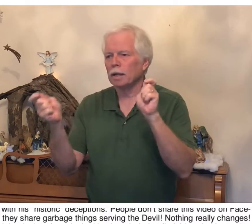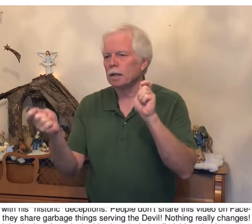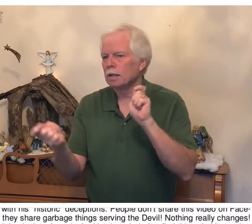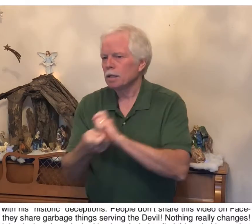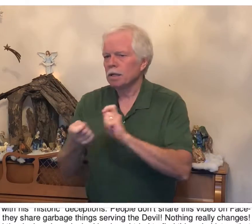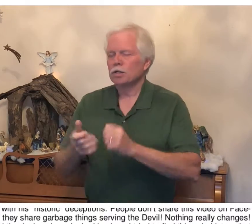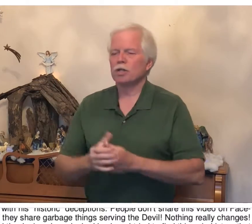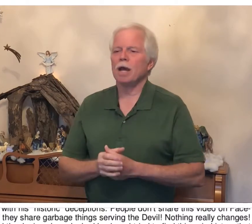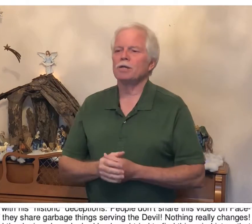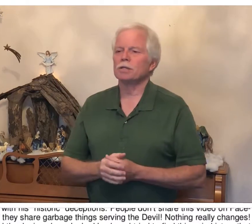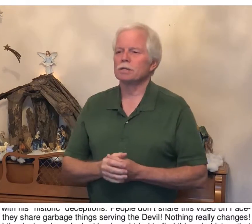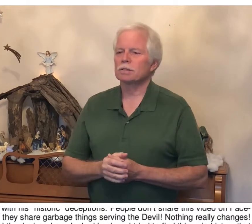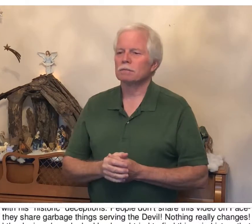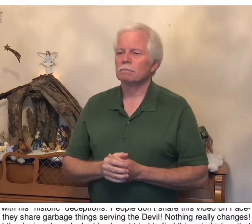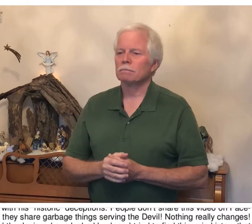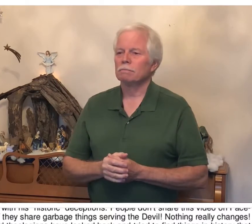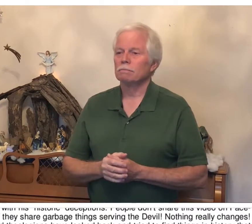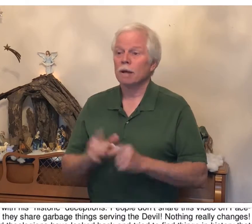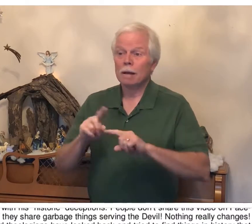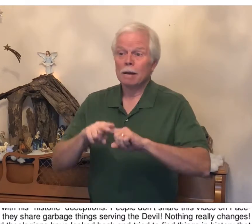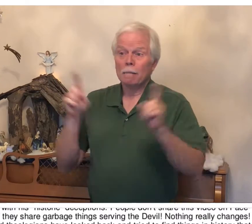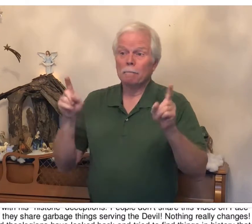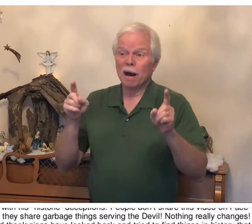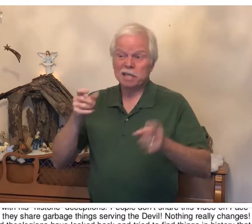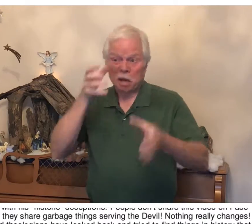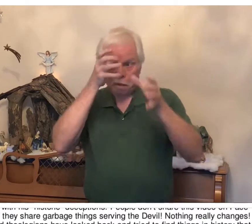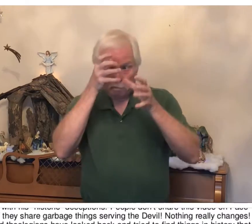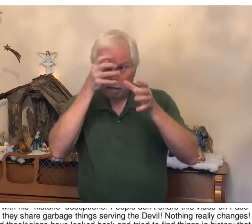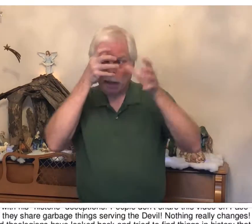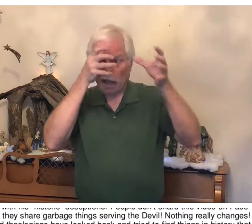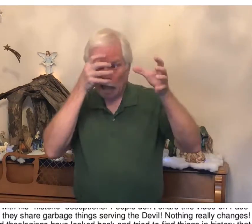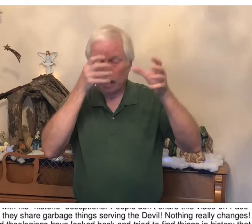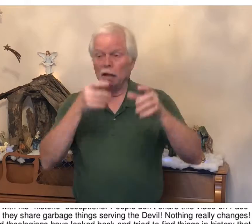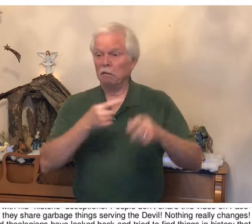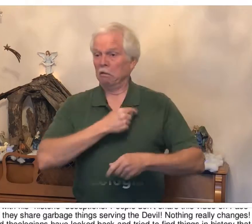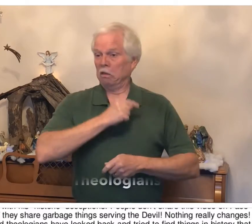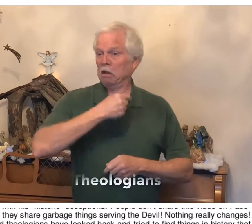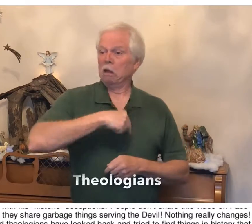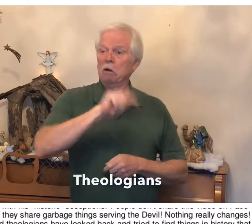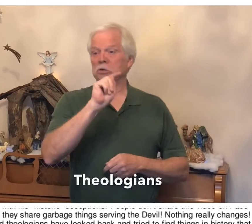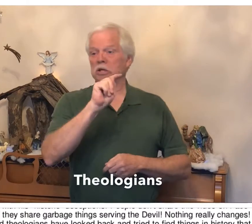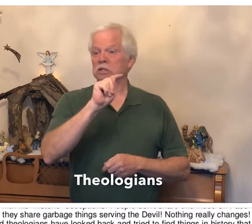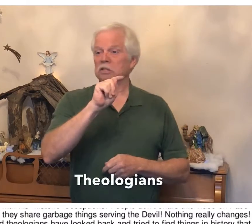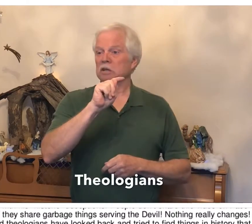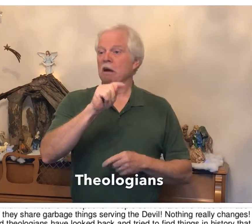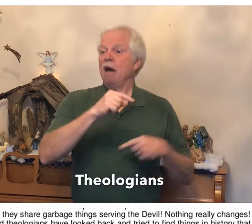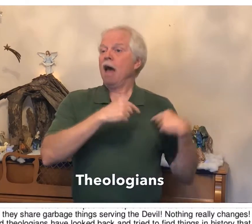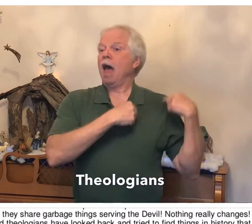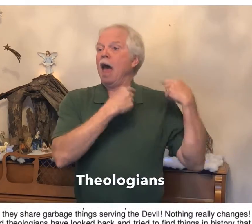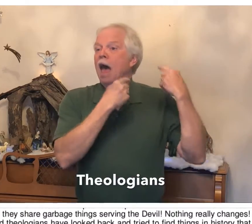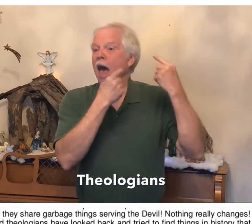changes. But big-headed theologians have